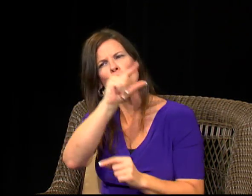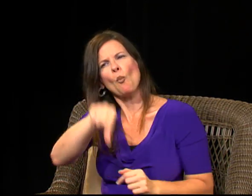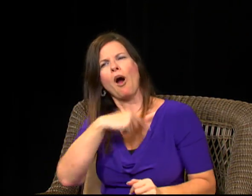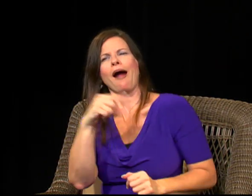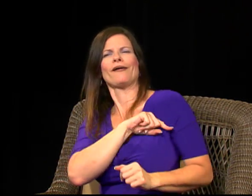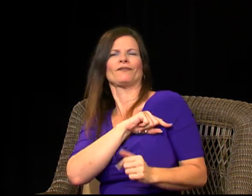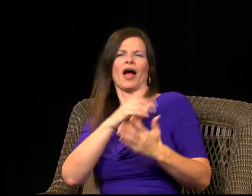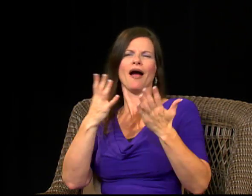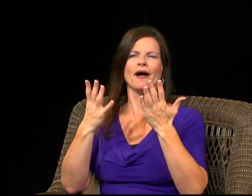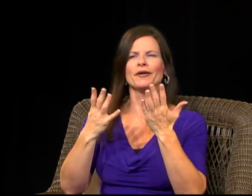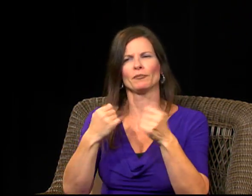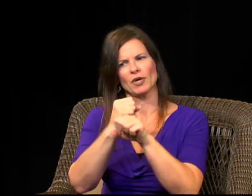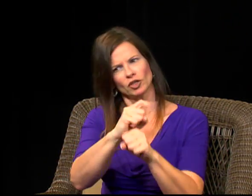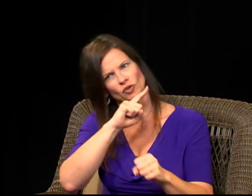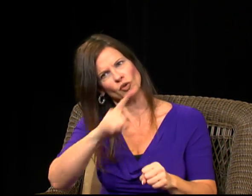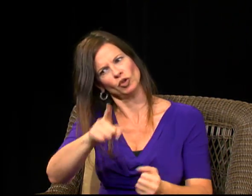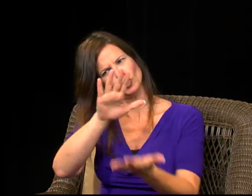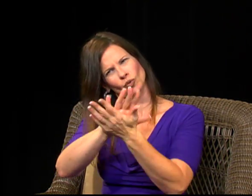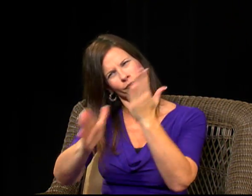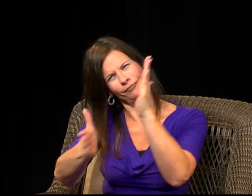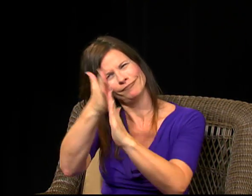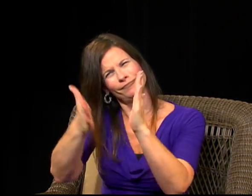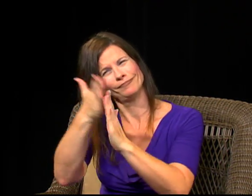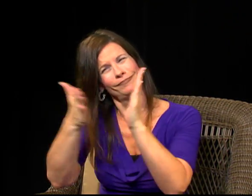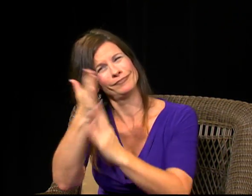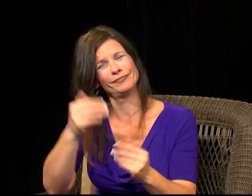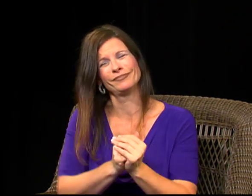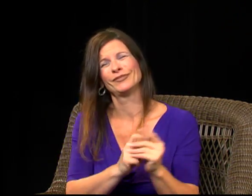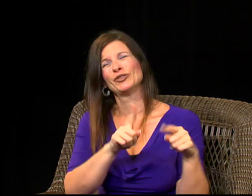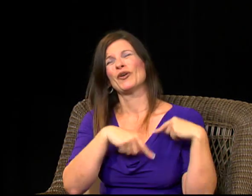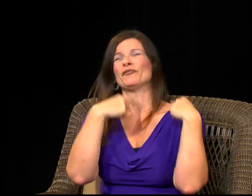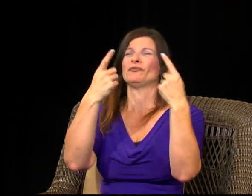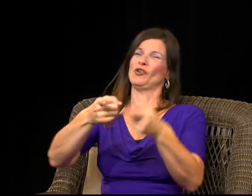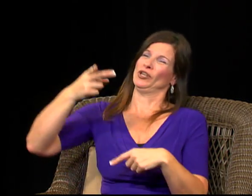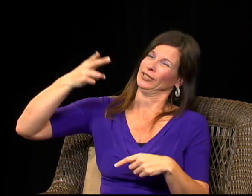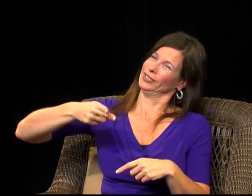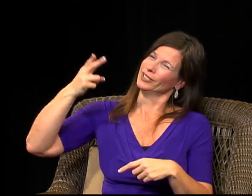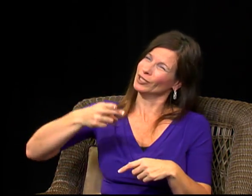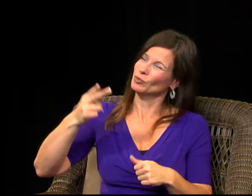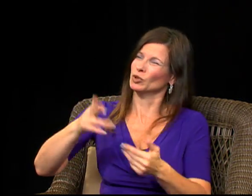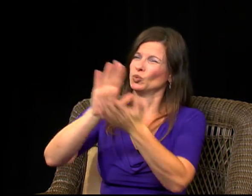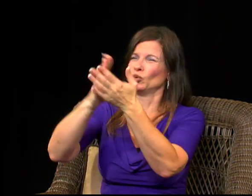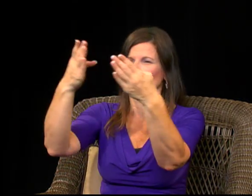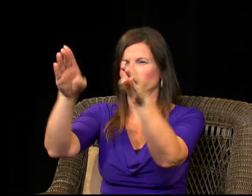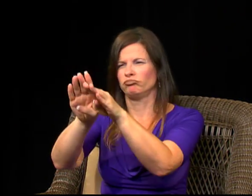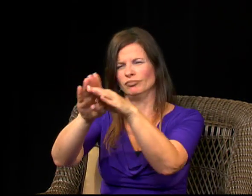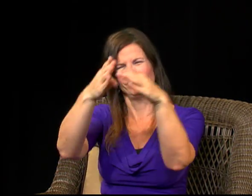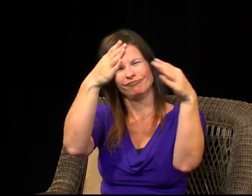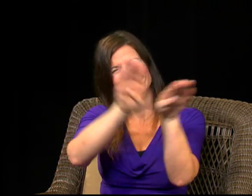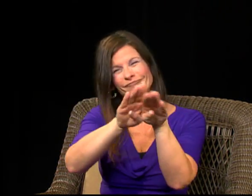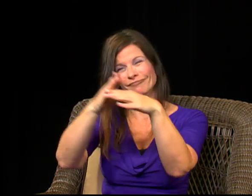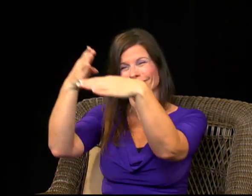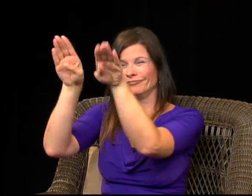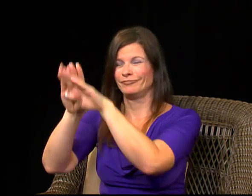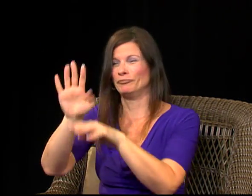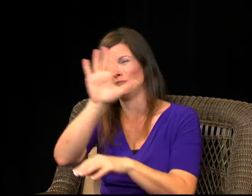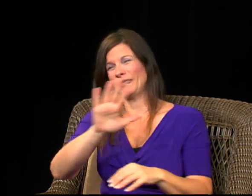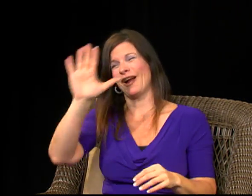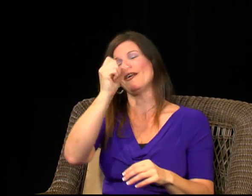they're really on the search for the right type of person, somebody who's qualified, somebody who's going to be committed to running the schools the right way. Historically,